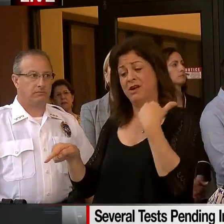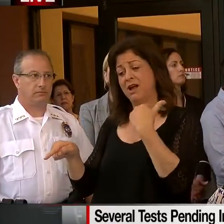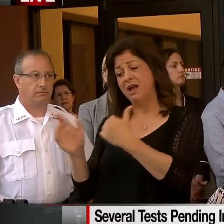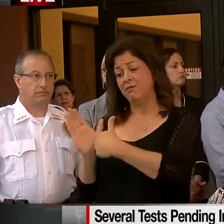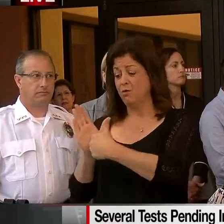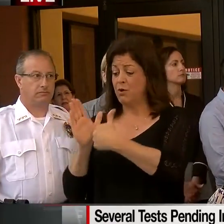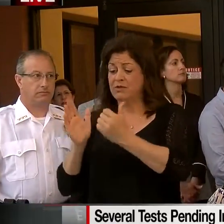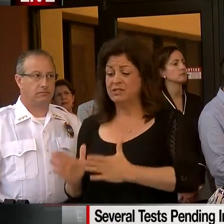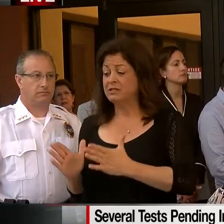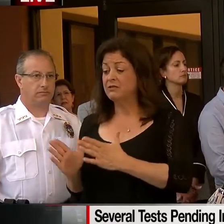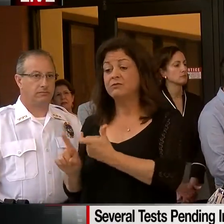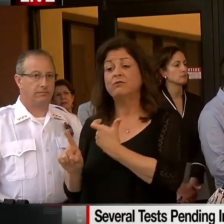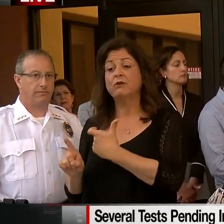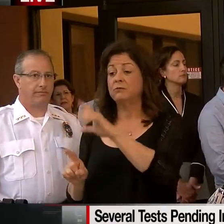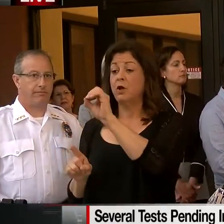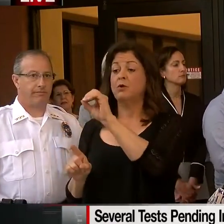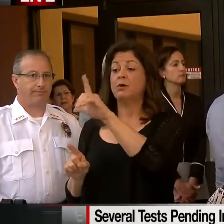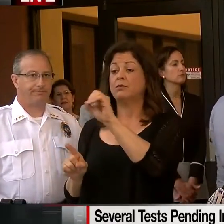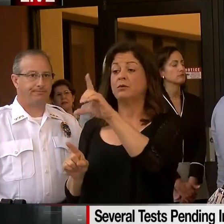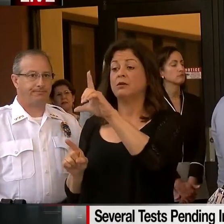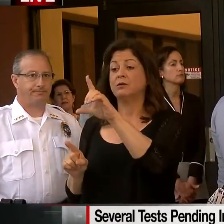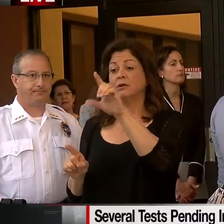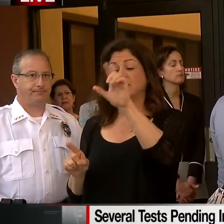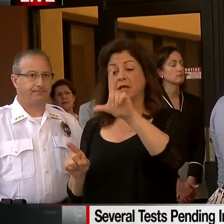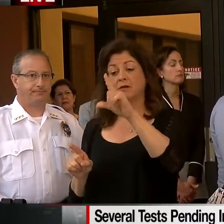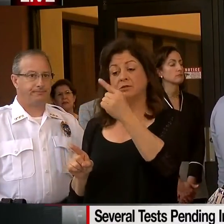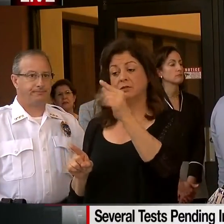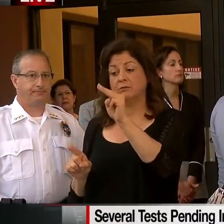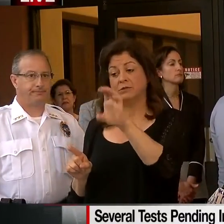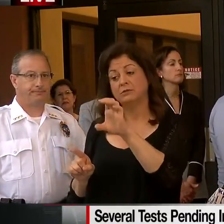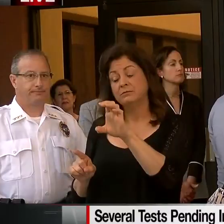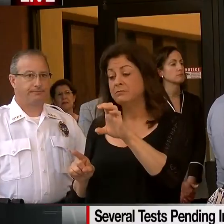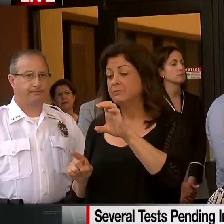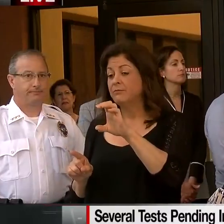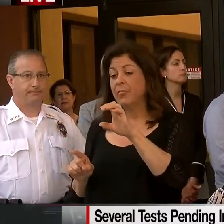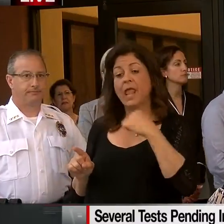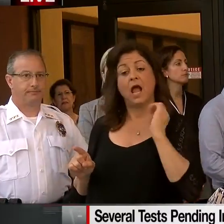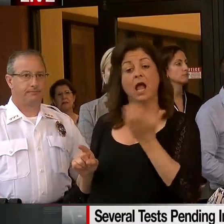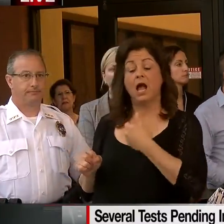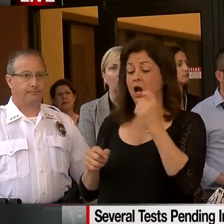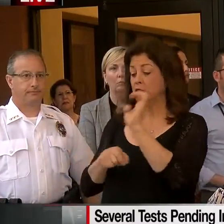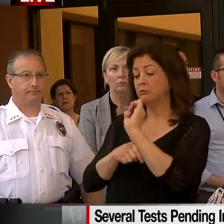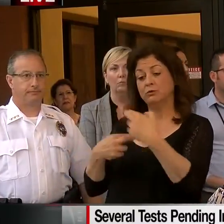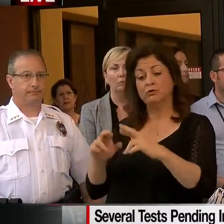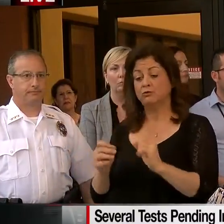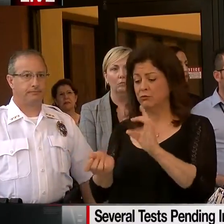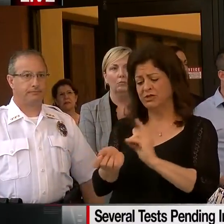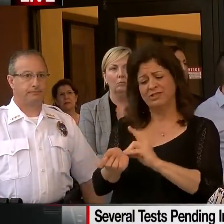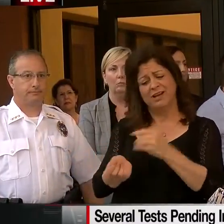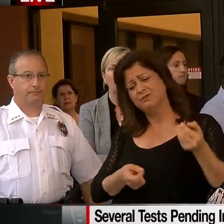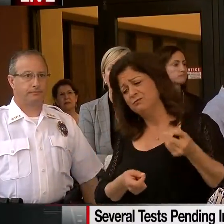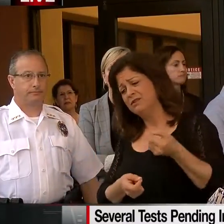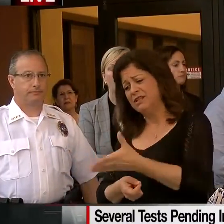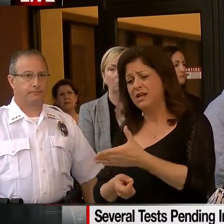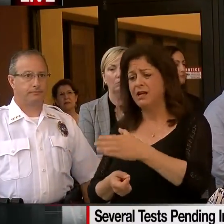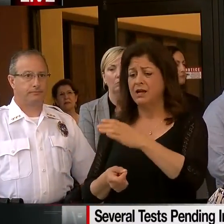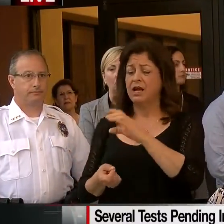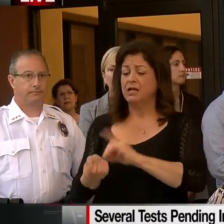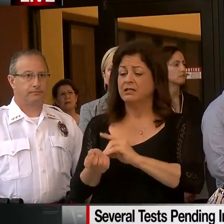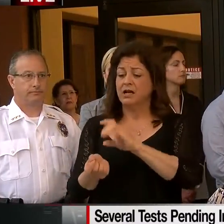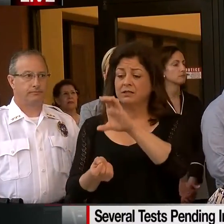Lafayette General Medical Center. We have both of our emergency room doctors that lead both Dr. Cornish and